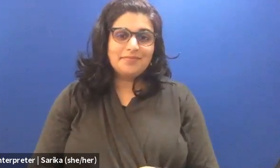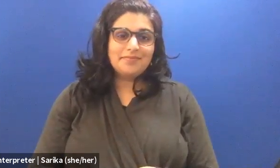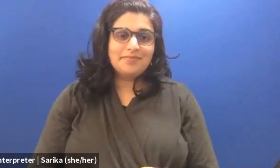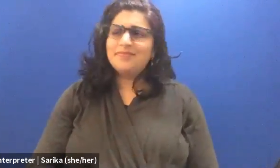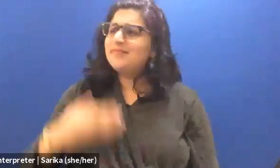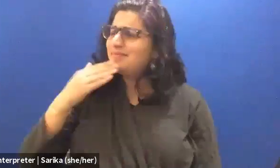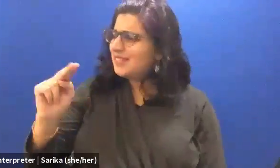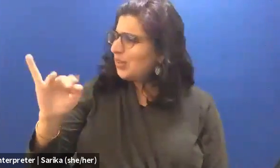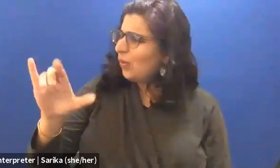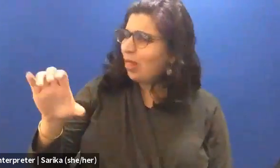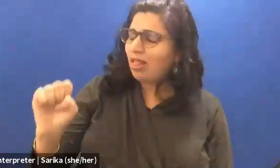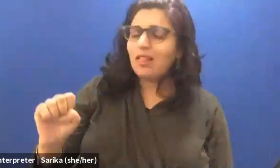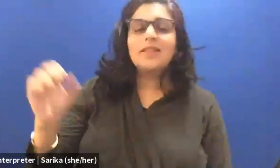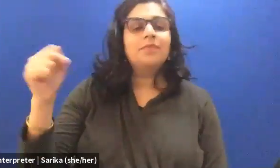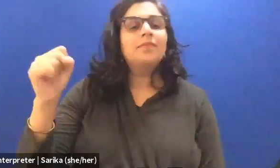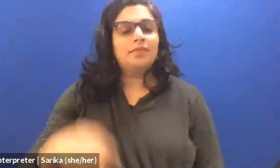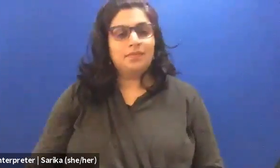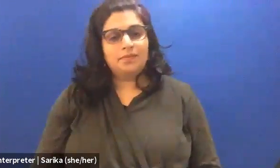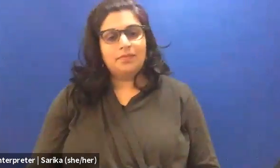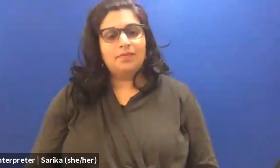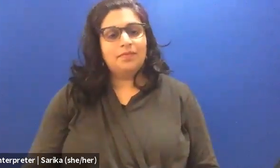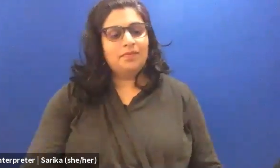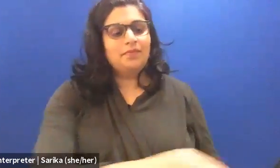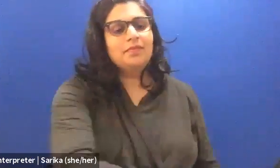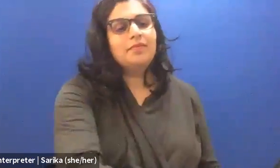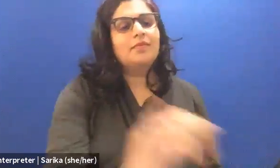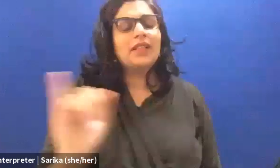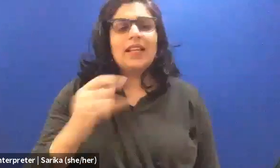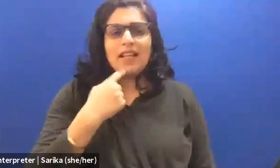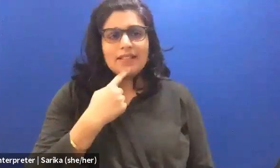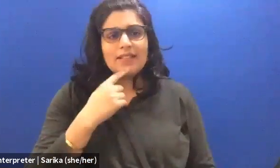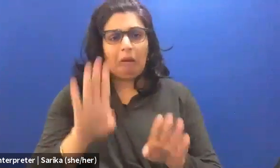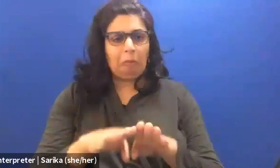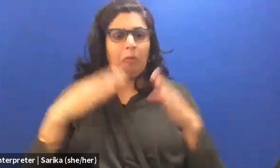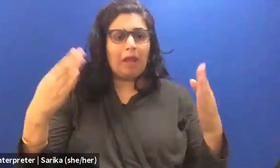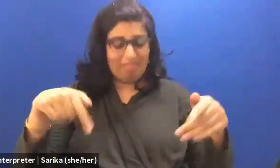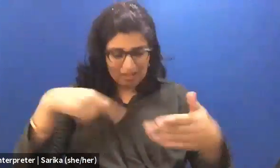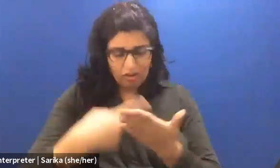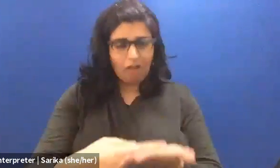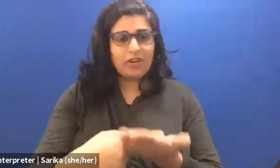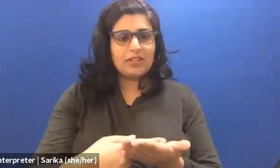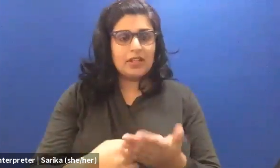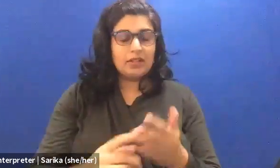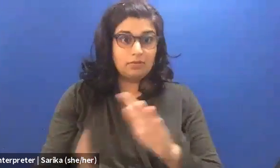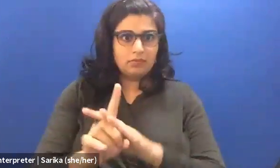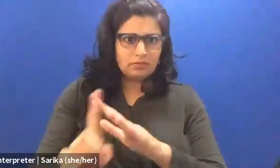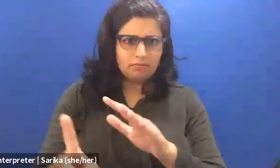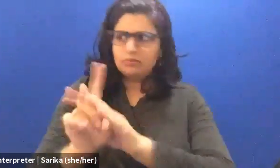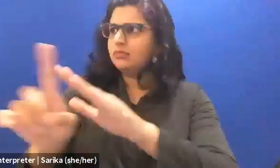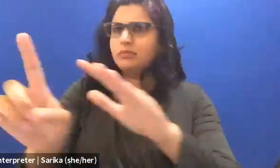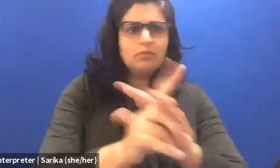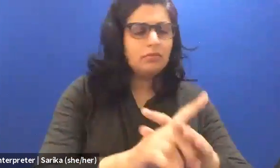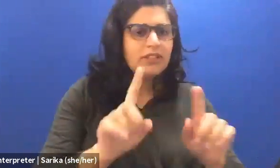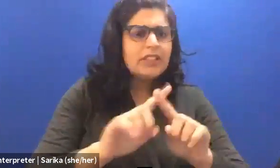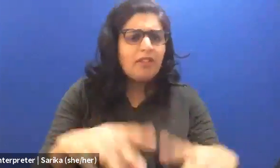Thank you, Nicole. Yeah, so like I had mentioned earlier in the opening, this conversation keeps popping up in different meetings